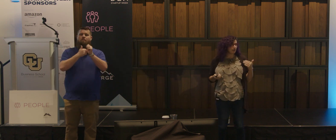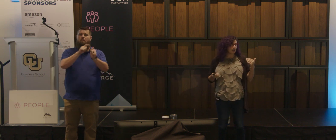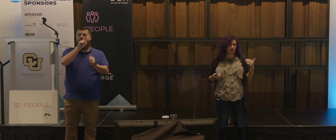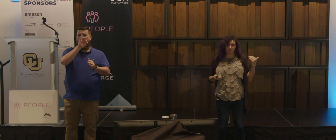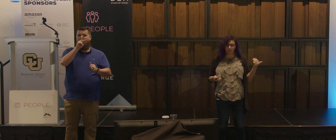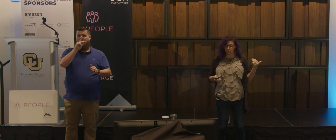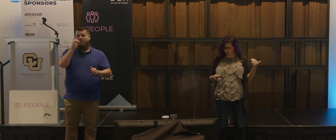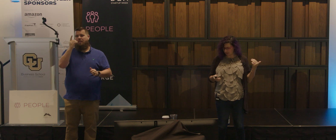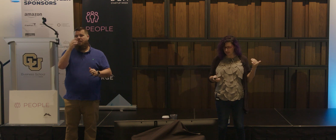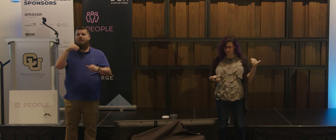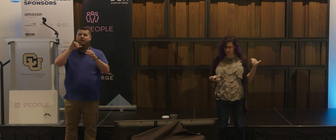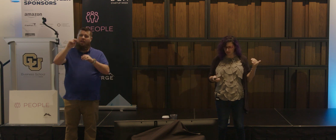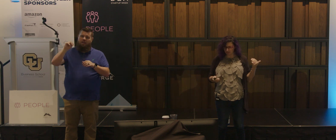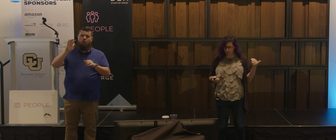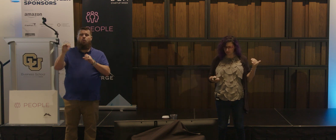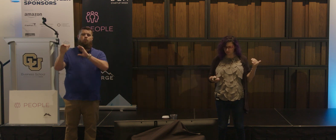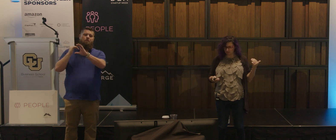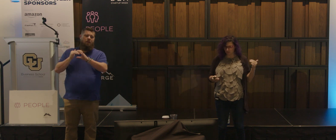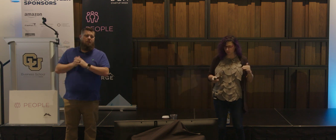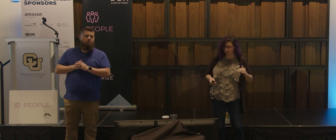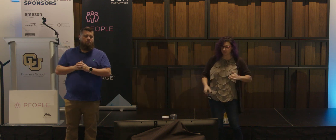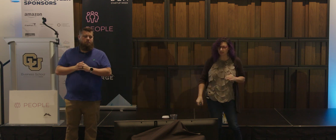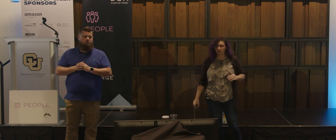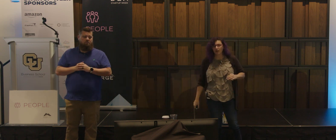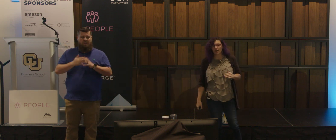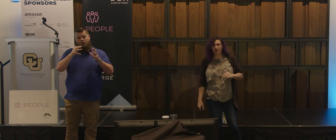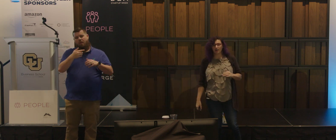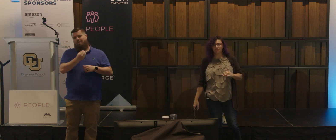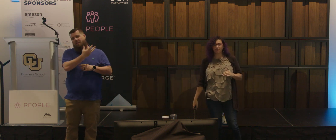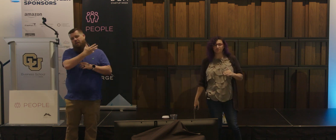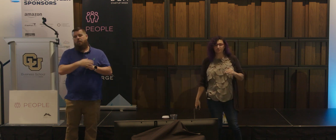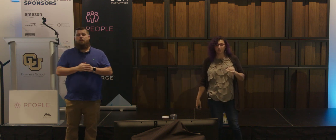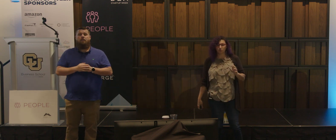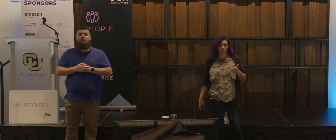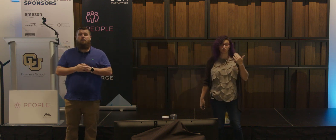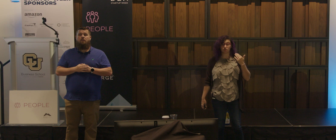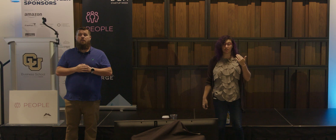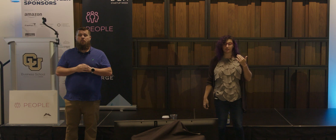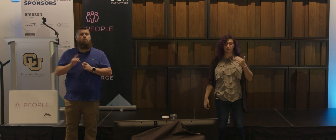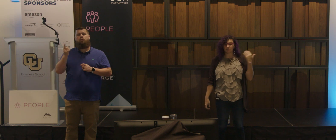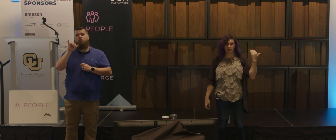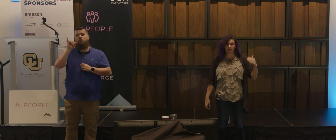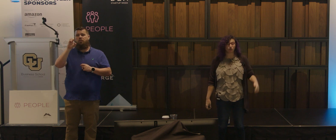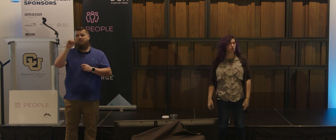LinkedIn, and you can shoot me an email. Oh, we'll leave that there, which is just